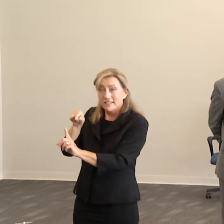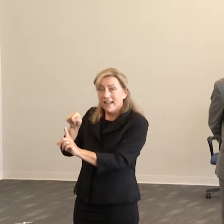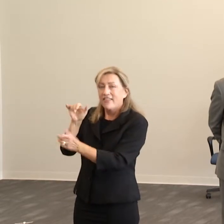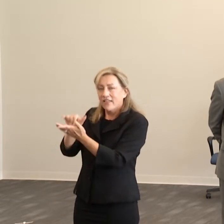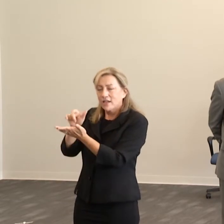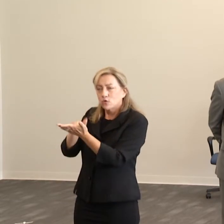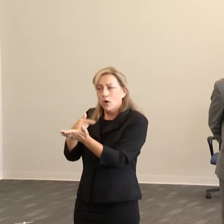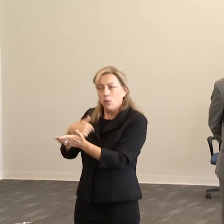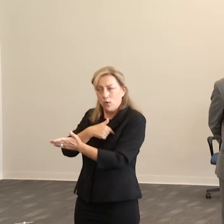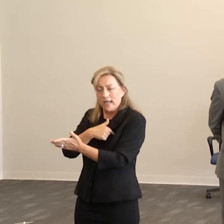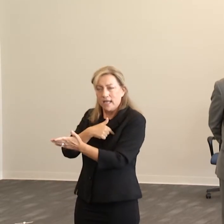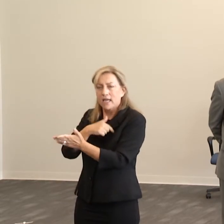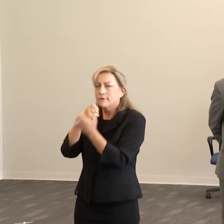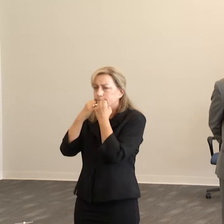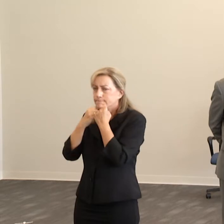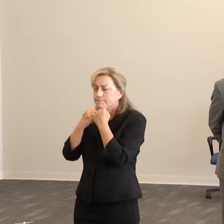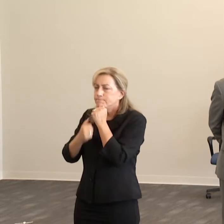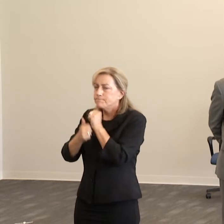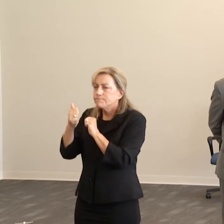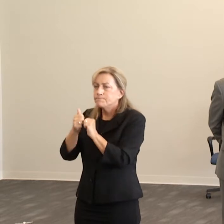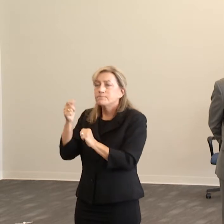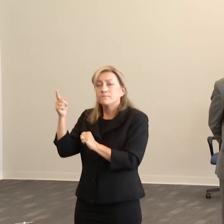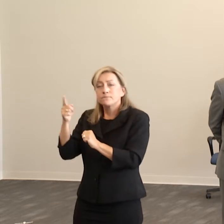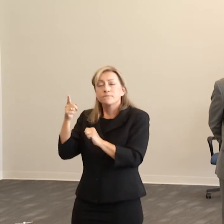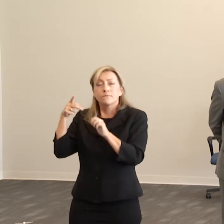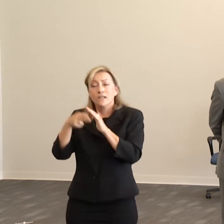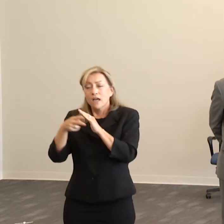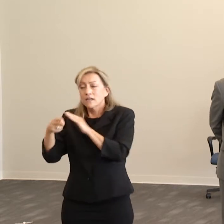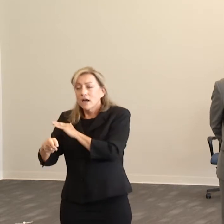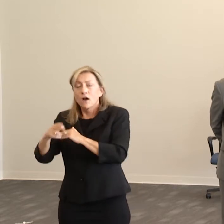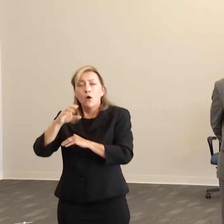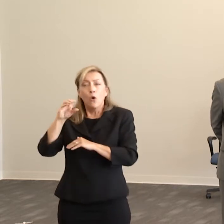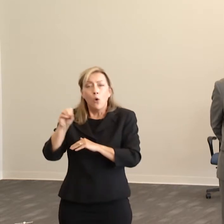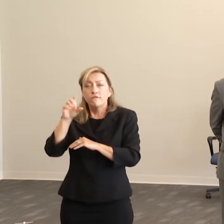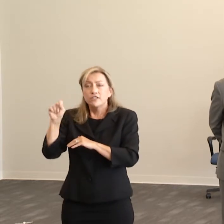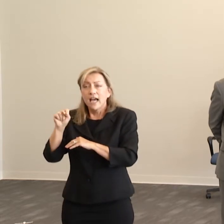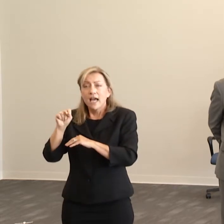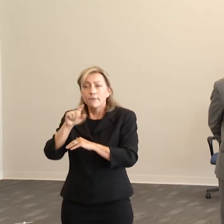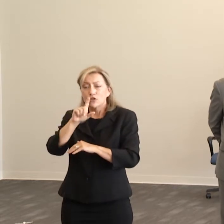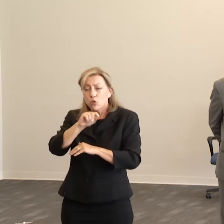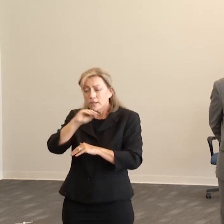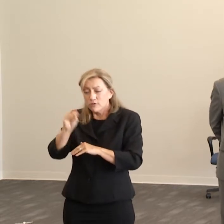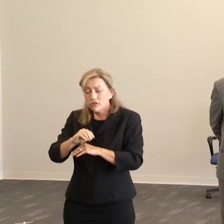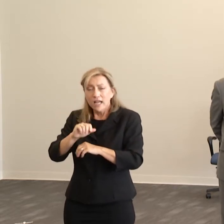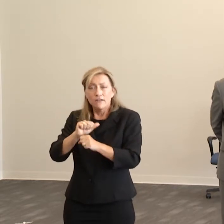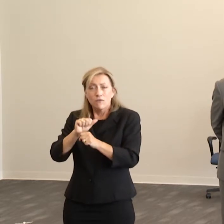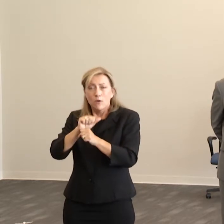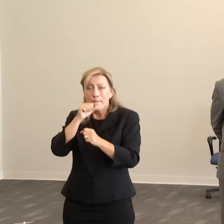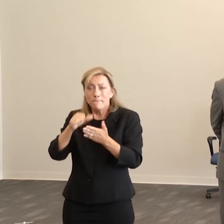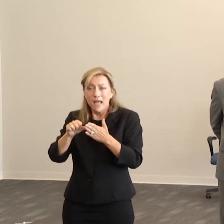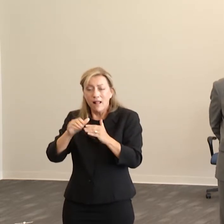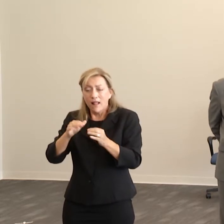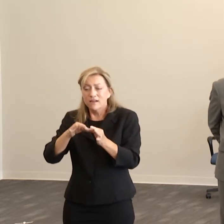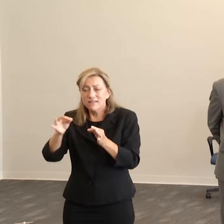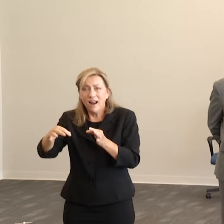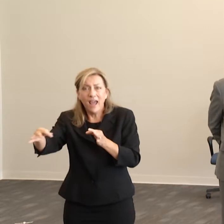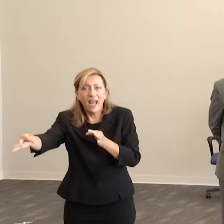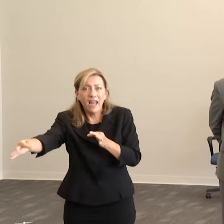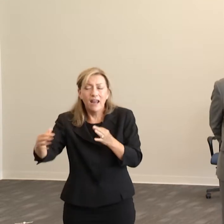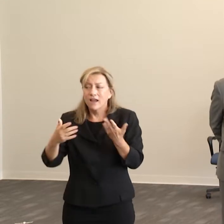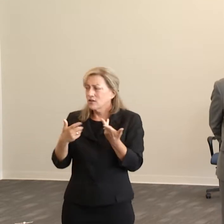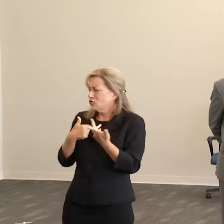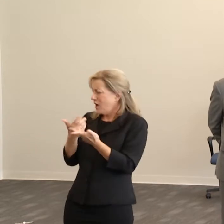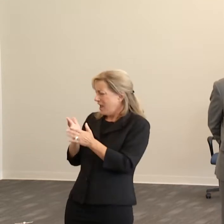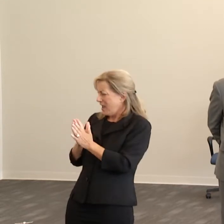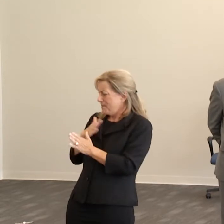the most. When he starts cutting back on overtime, 20% of the work that's being done is going to be delayed. I asked at my local post office, what does